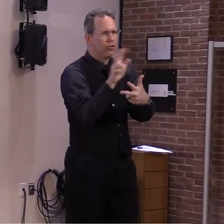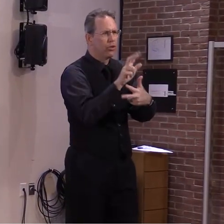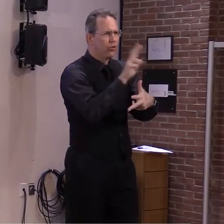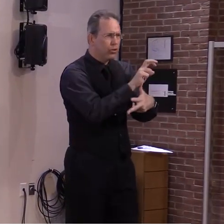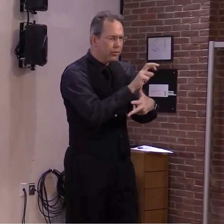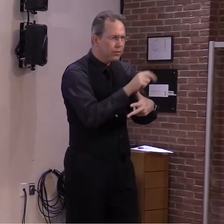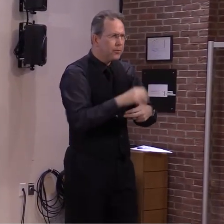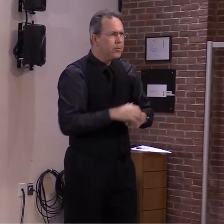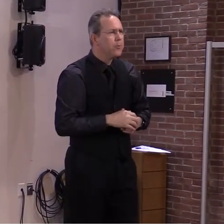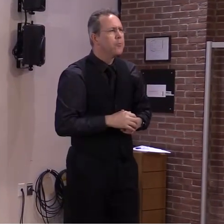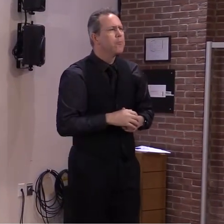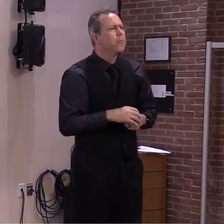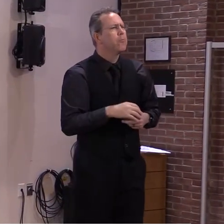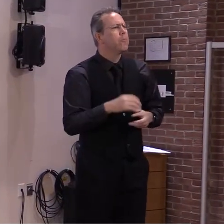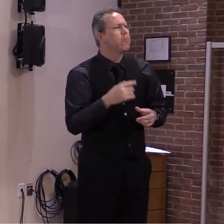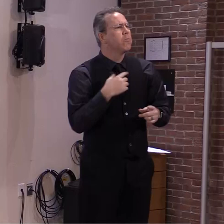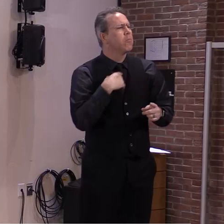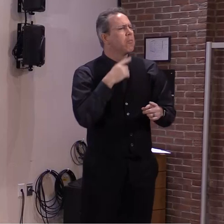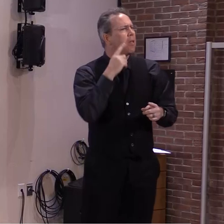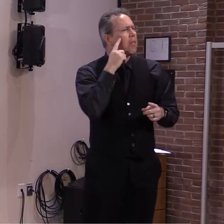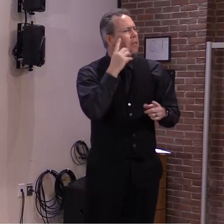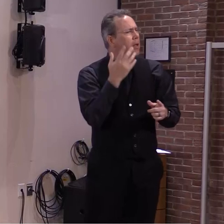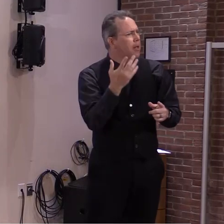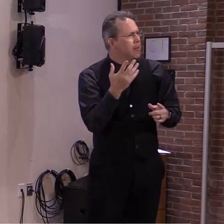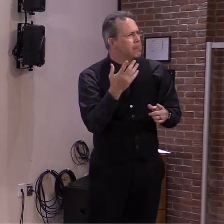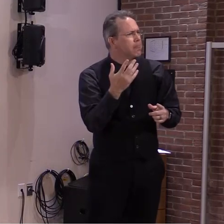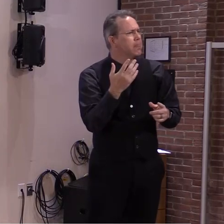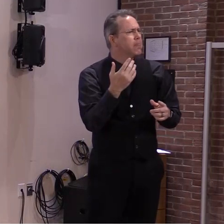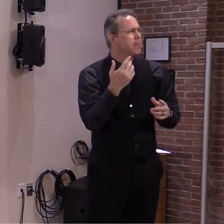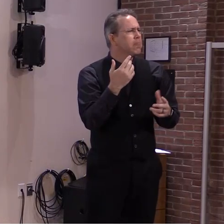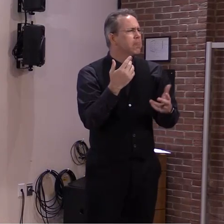time through the healthcare facility